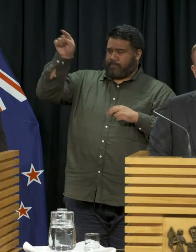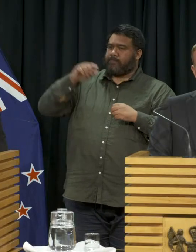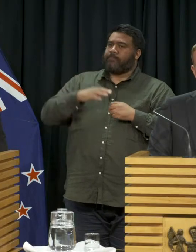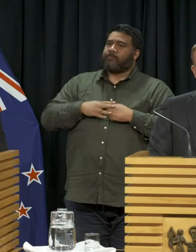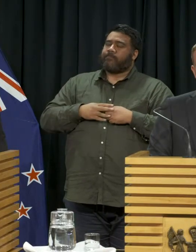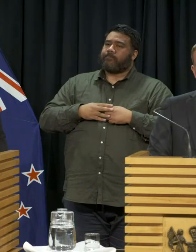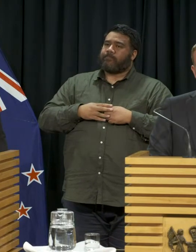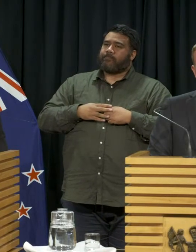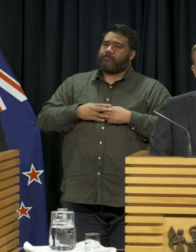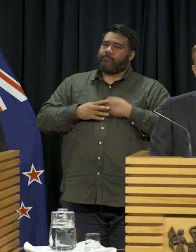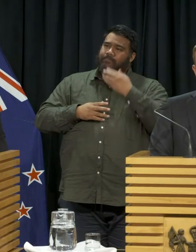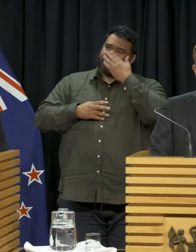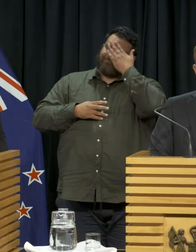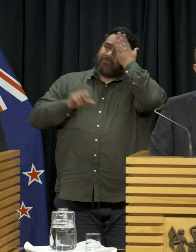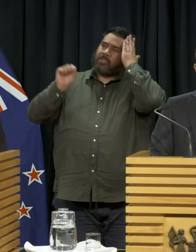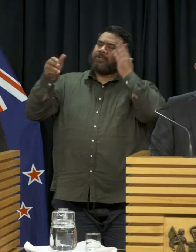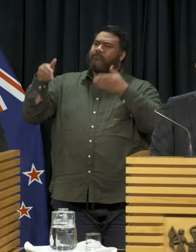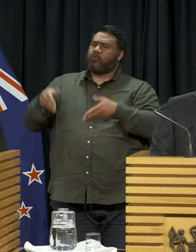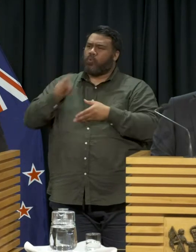Yeah.